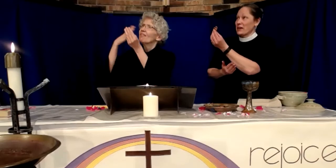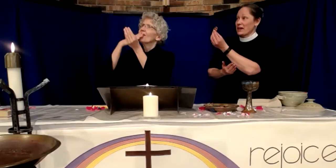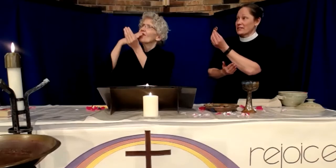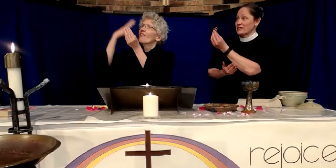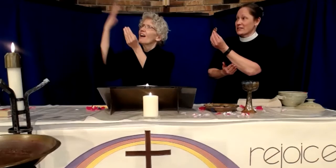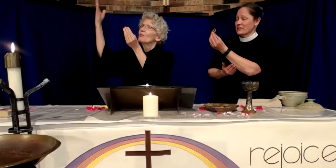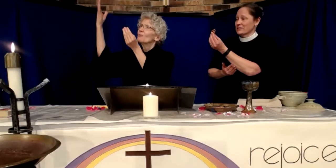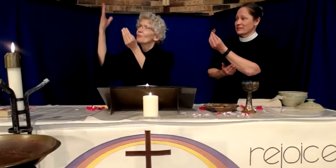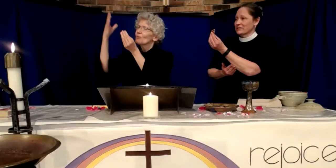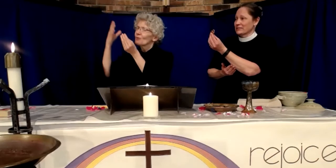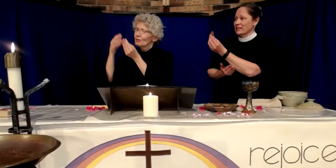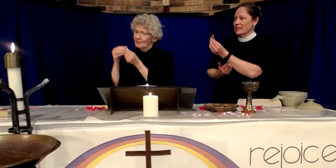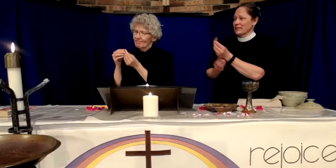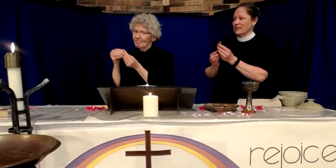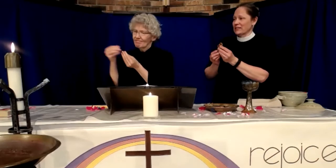gave thanks,